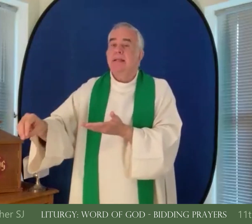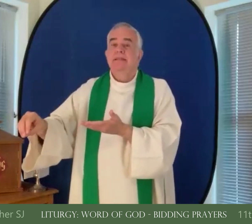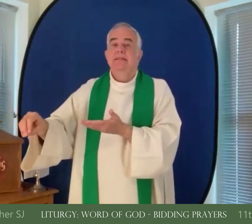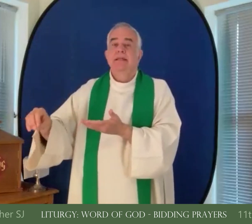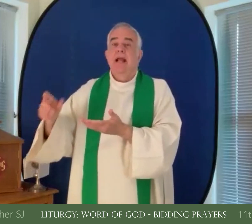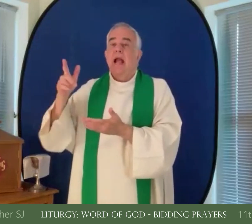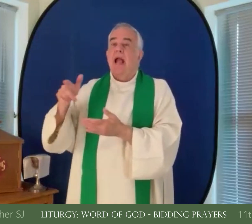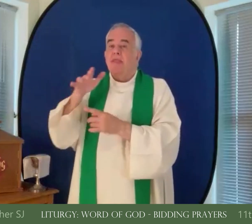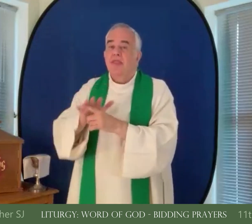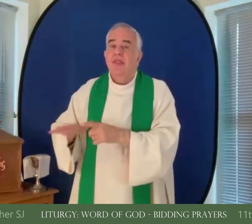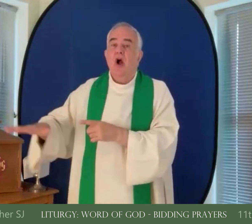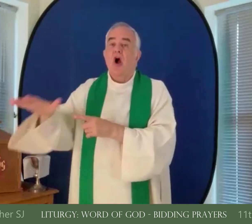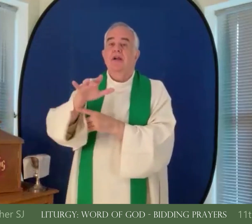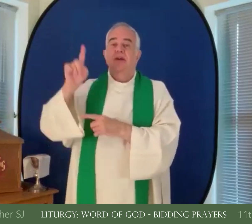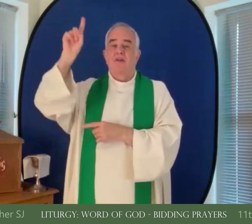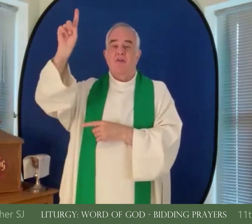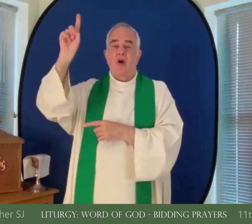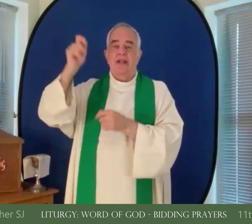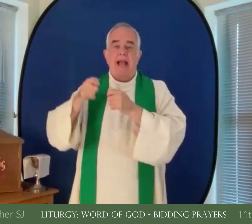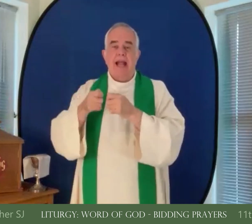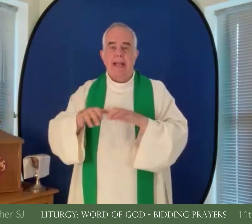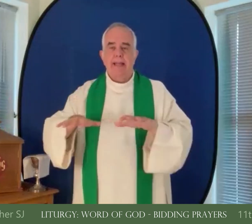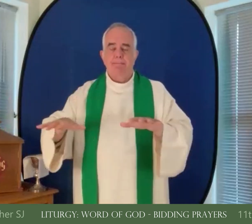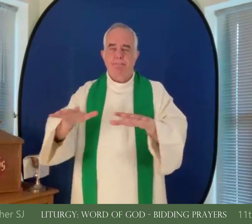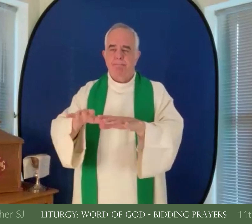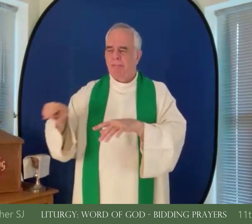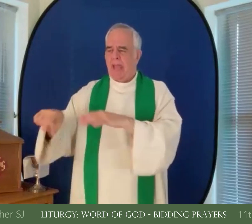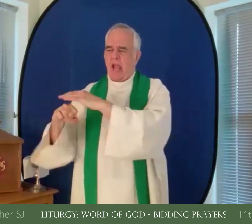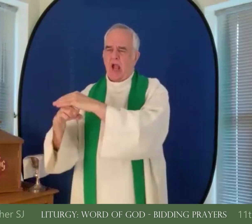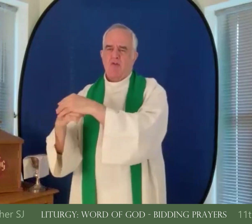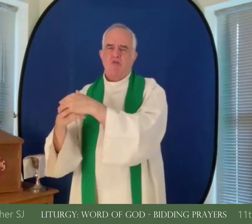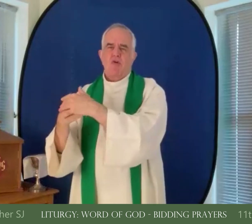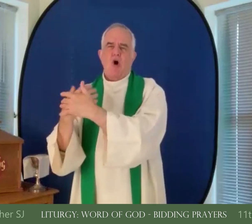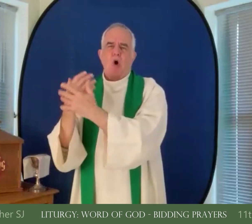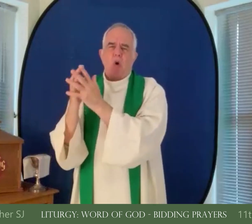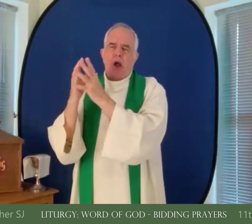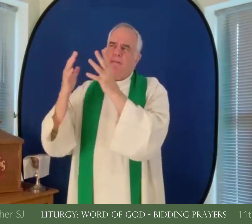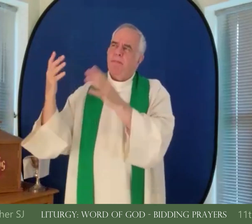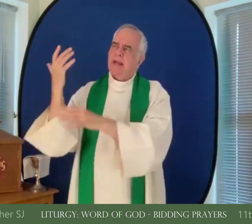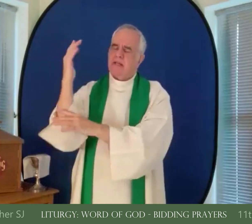plant in the garden of God's kingdom grow